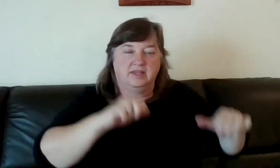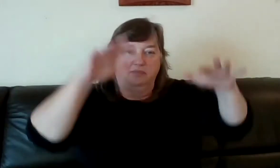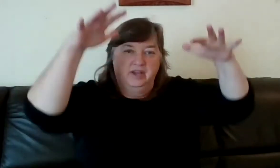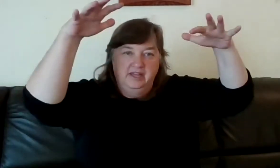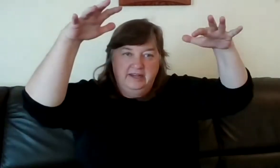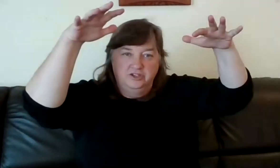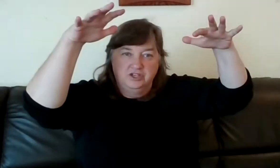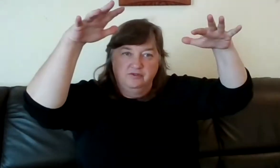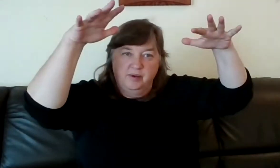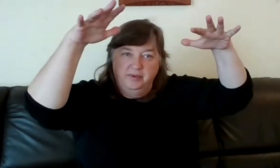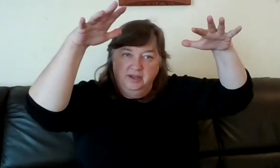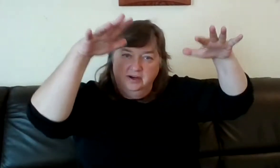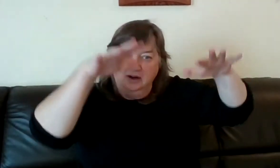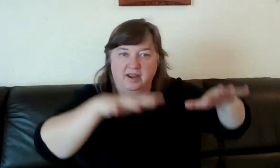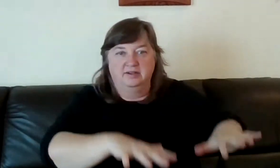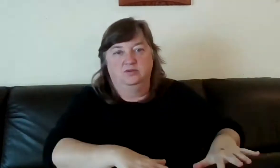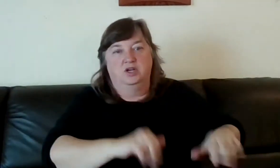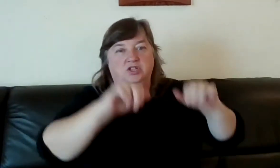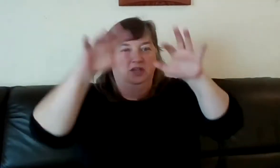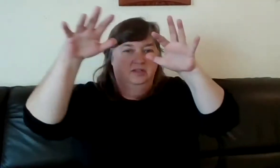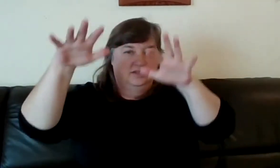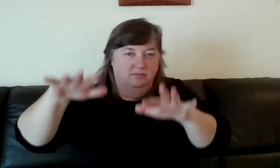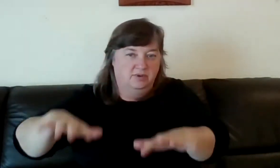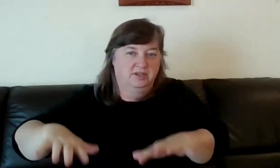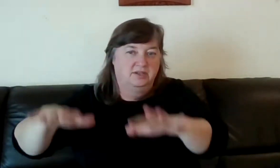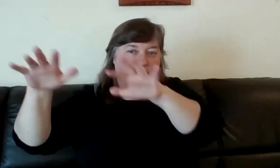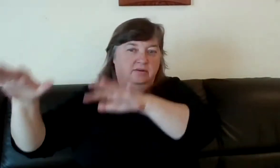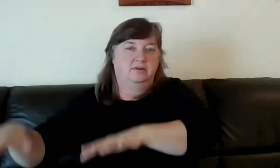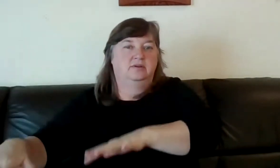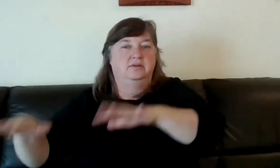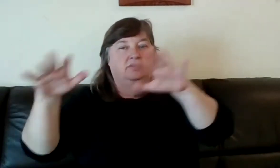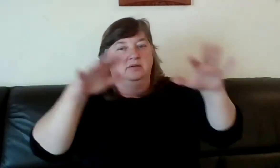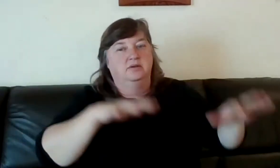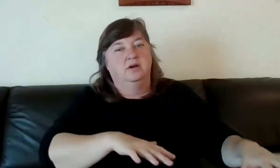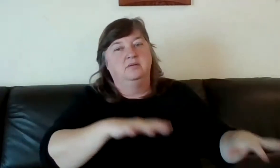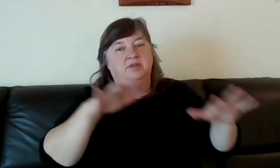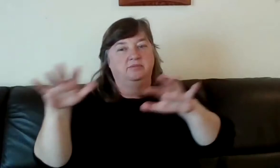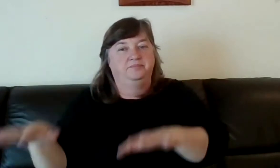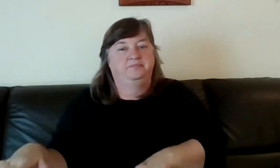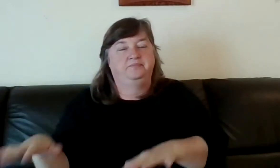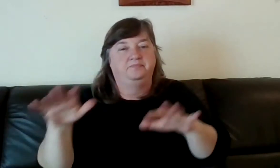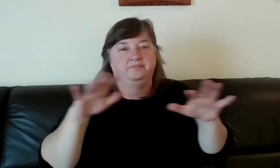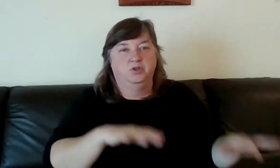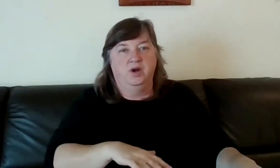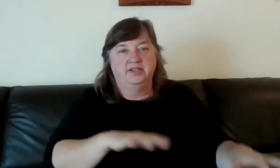Like bringing an energy from up here and squashing it. Bring it down. Calm down. Quiet